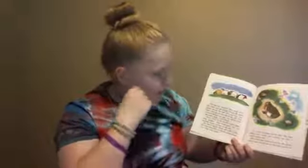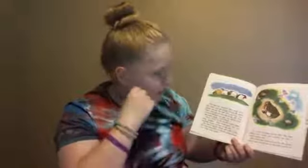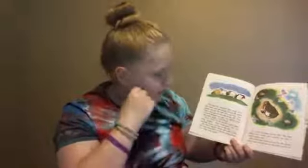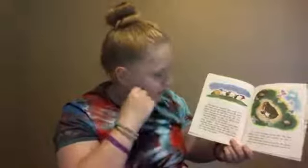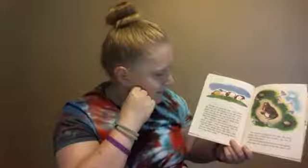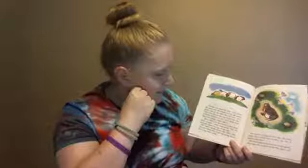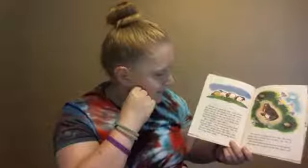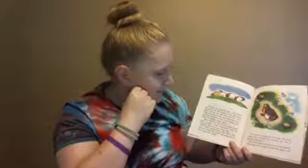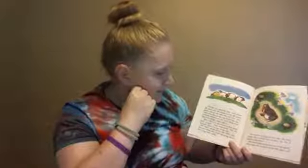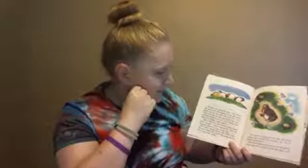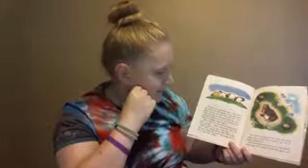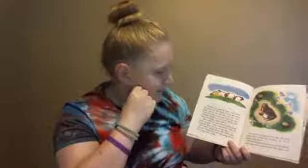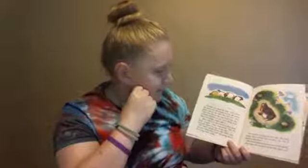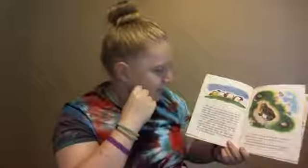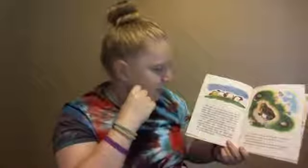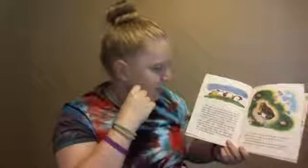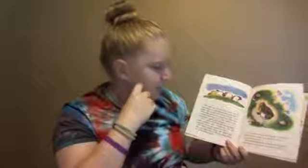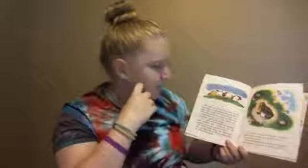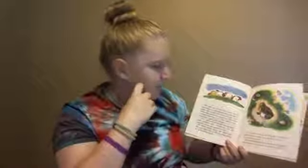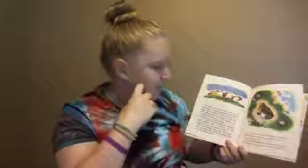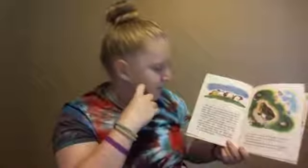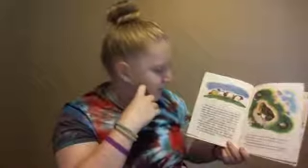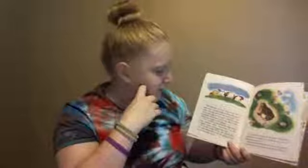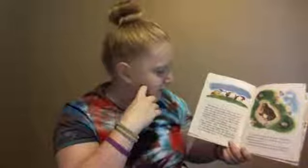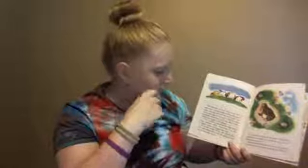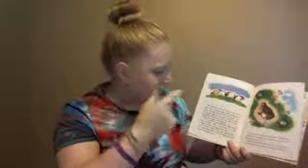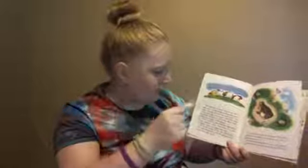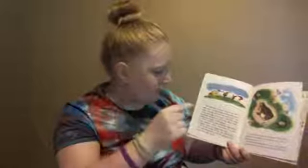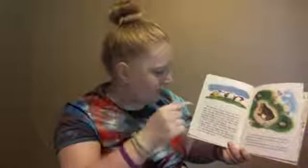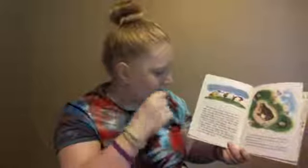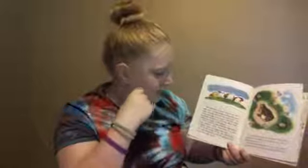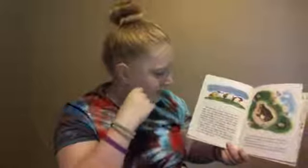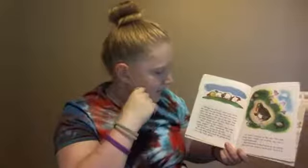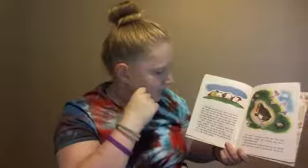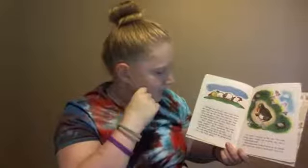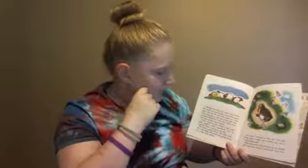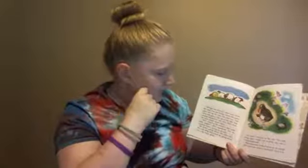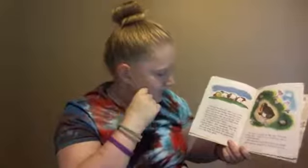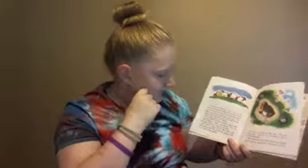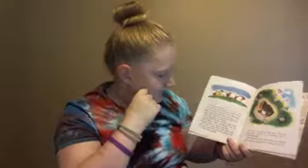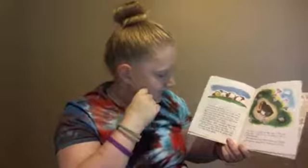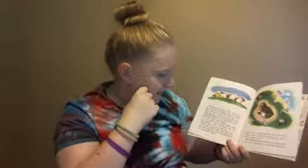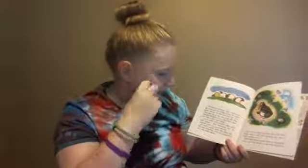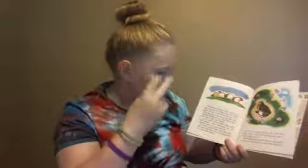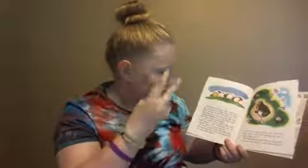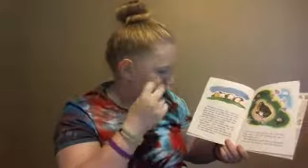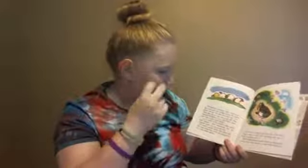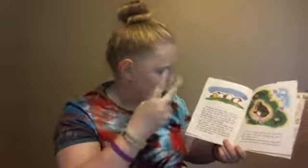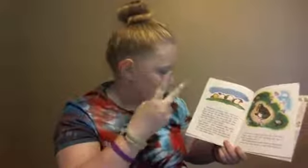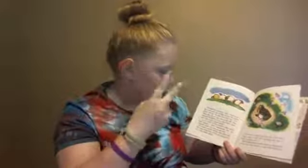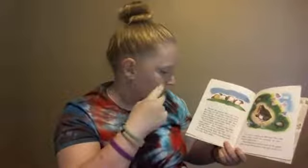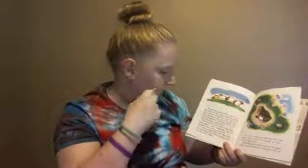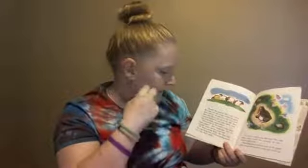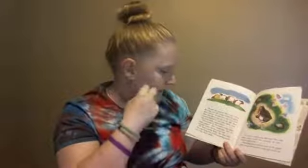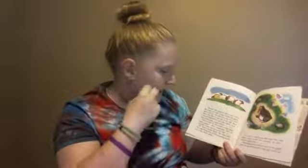Through the meadow they went, down the road, over the bridge, across the green grass, and up the hill, 2 and 2.